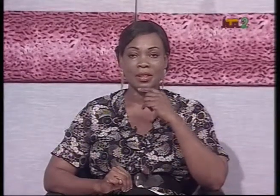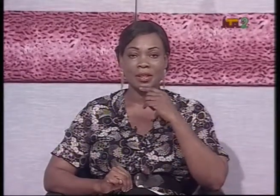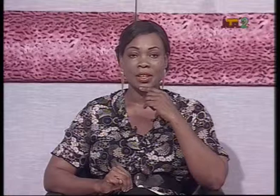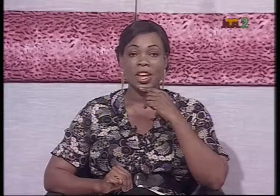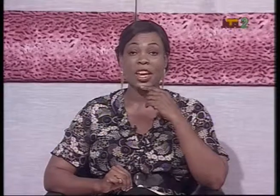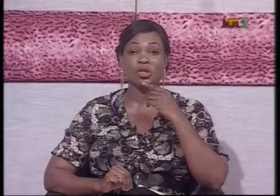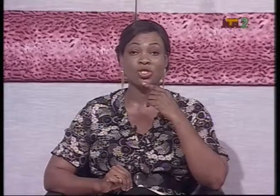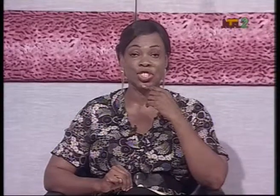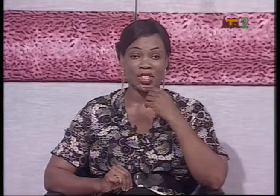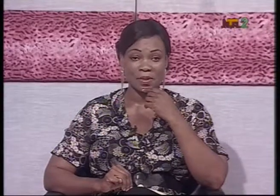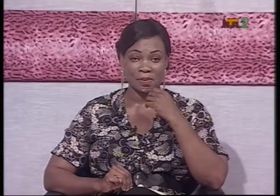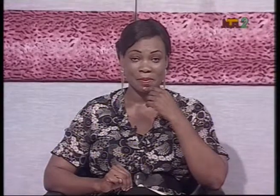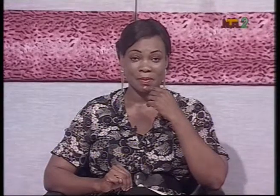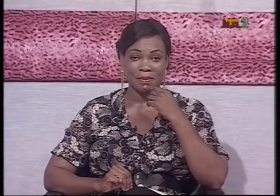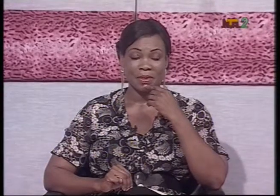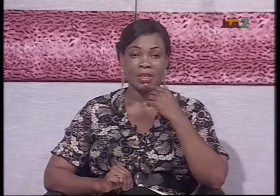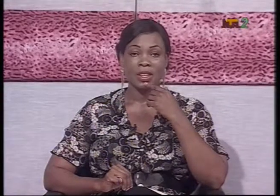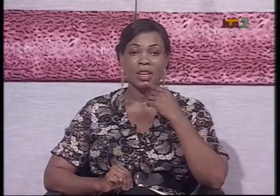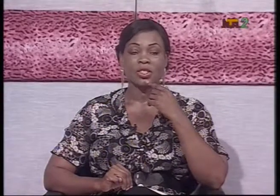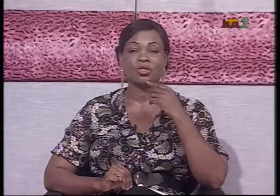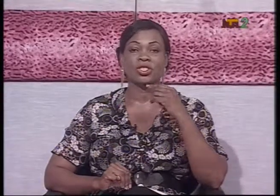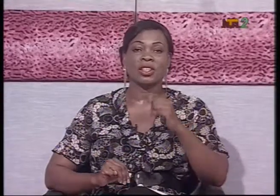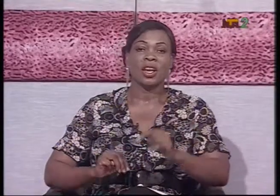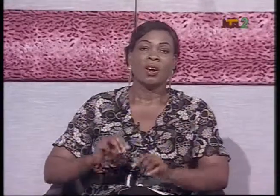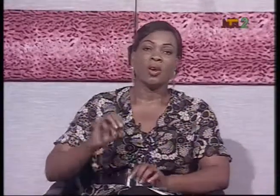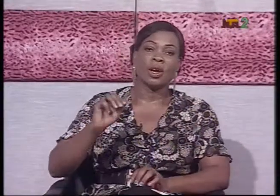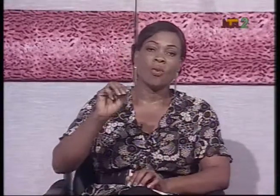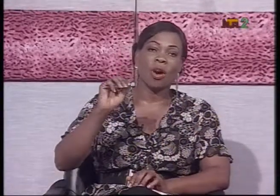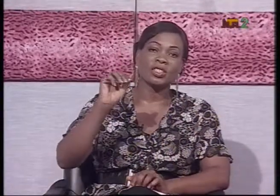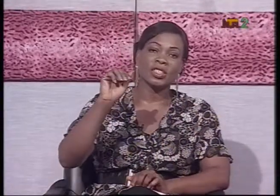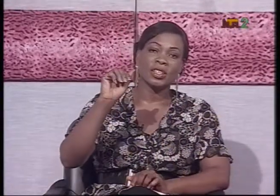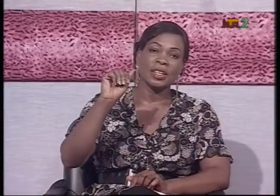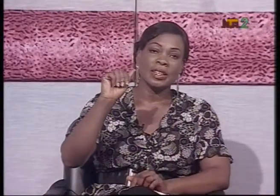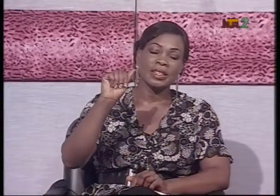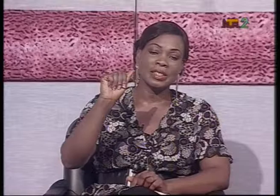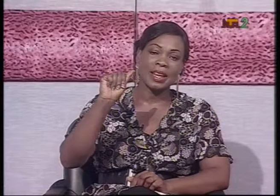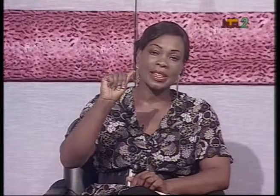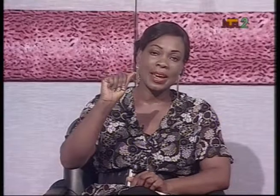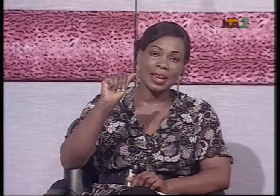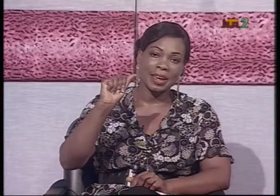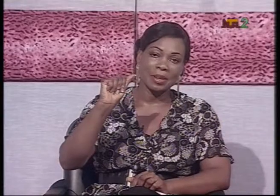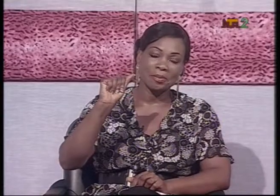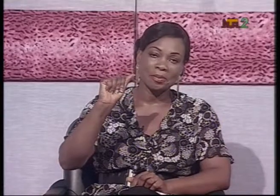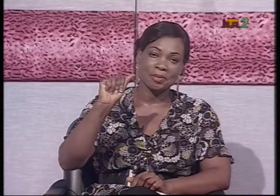G. A to G. Yes, ma'am. A to G. Okay, watch. This is letter A.